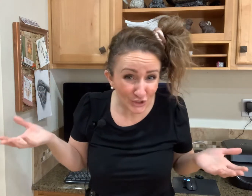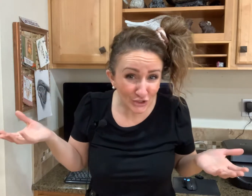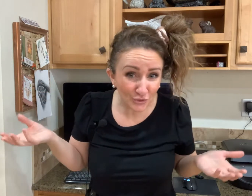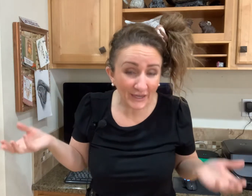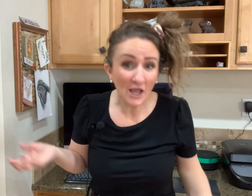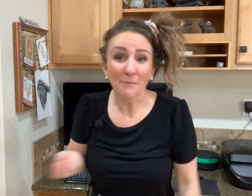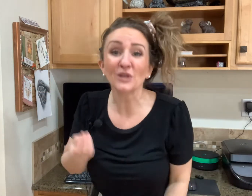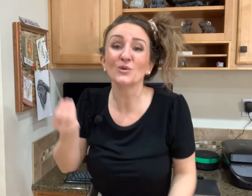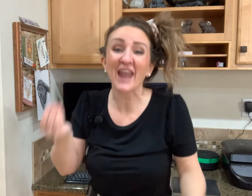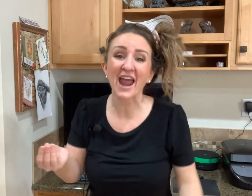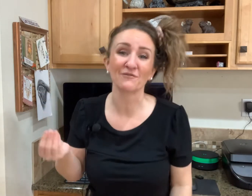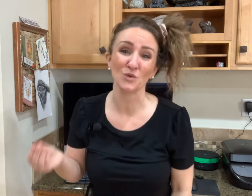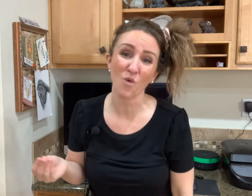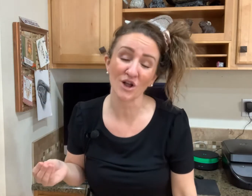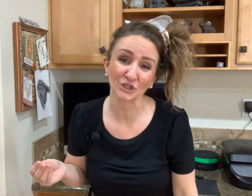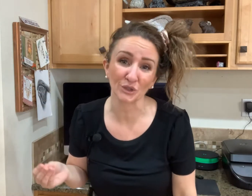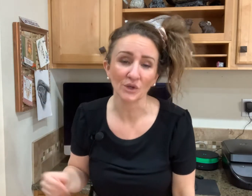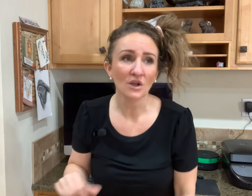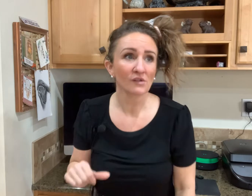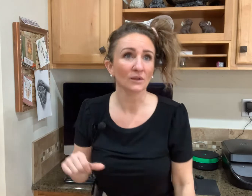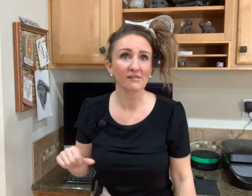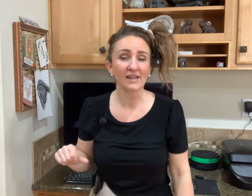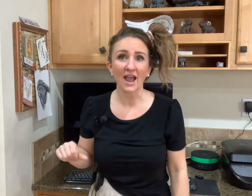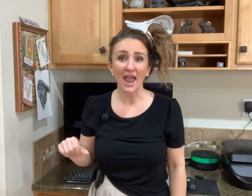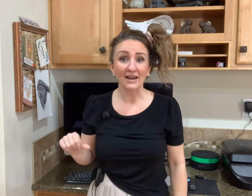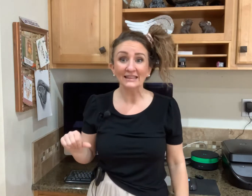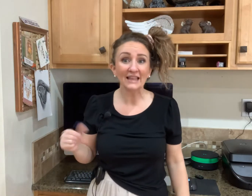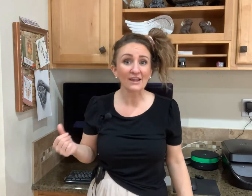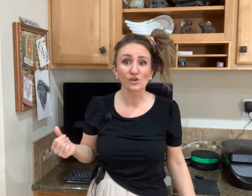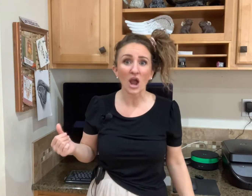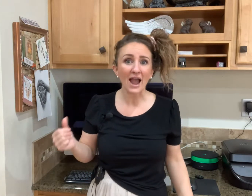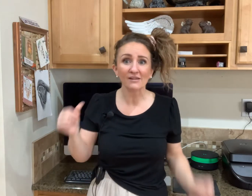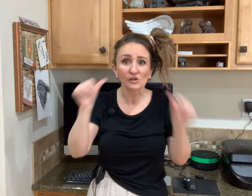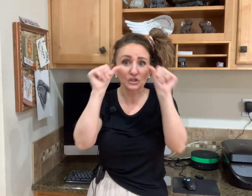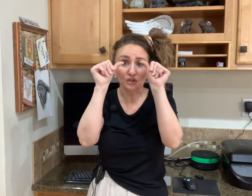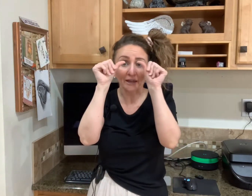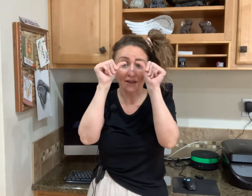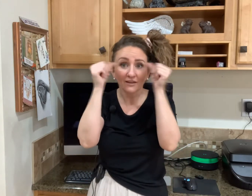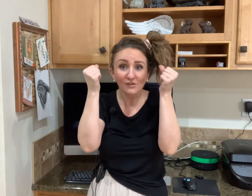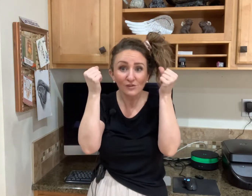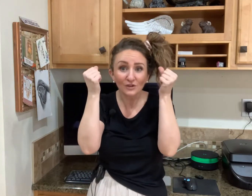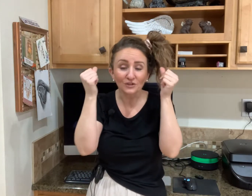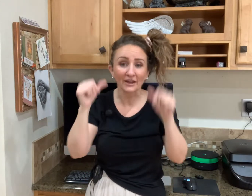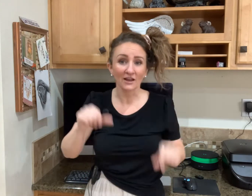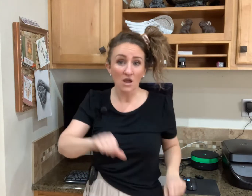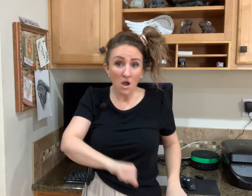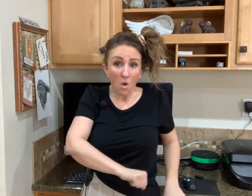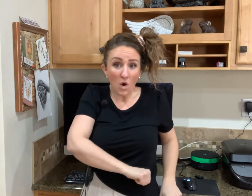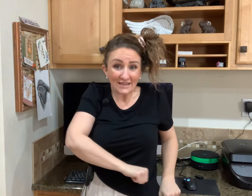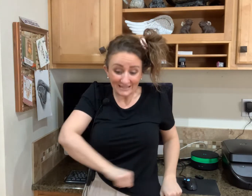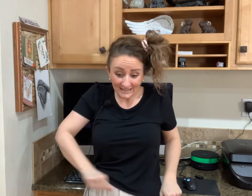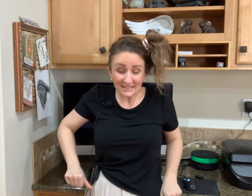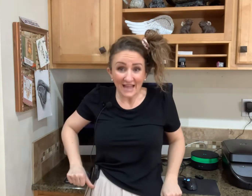surgery, but you can if you want to. So let's say I had laser eye surgery, or a